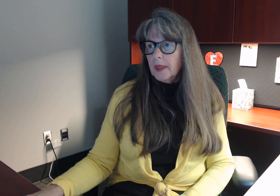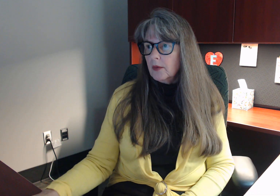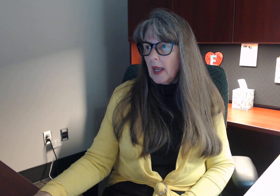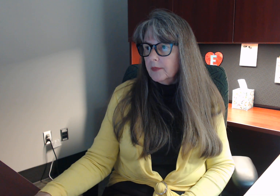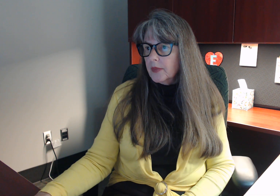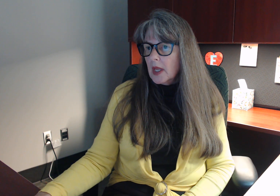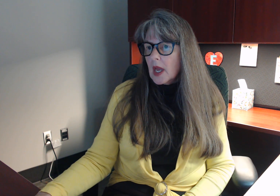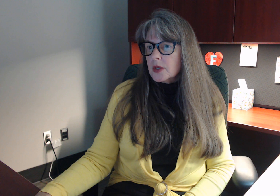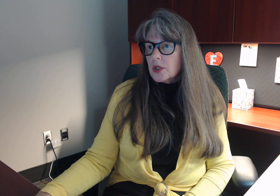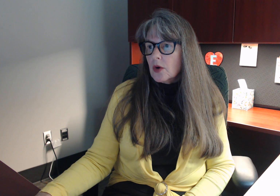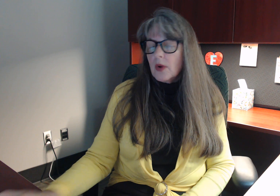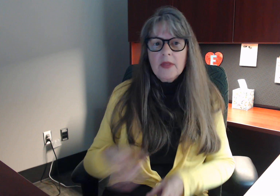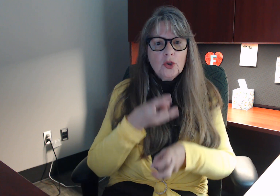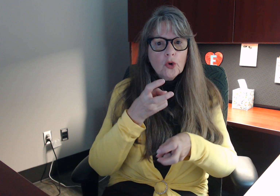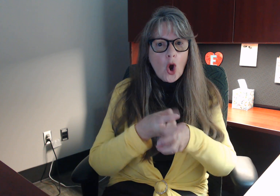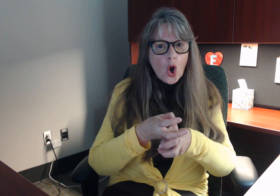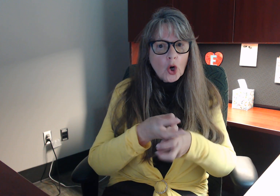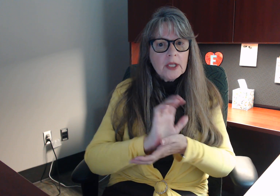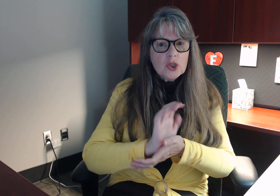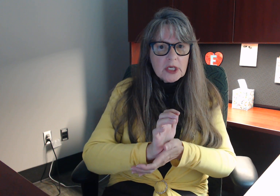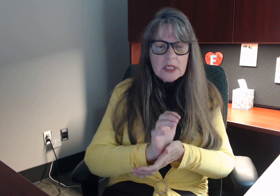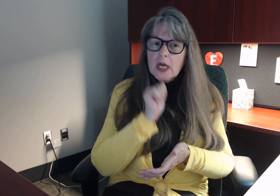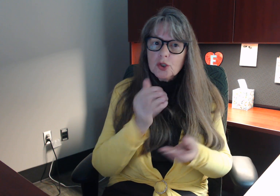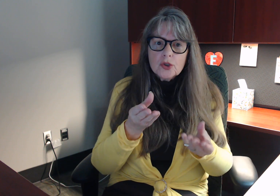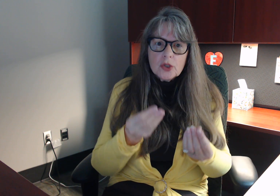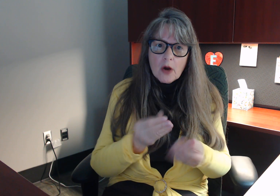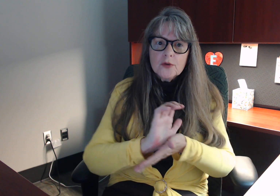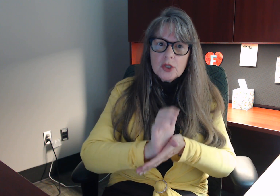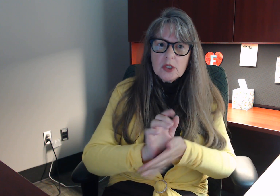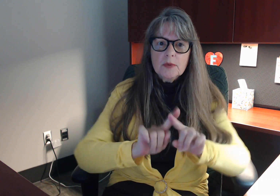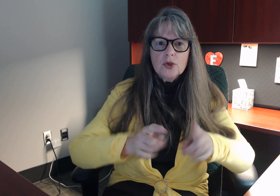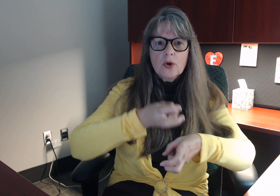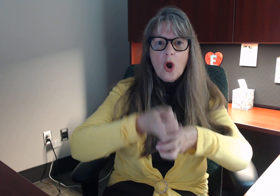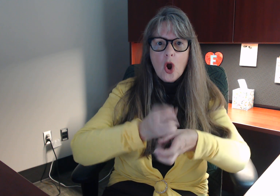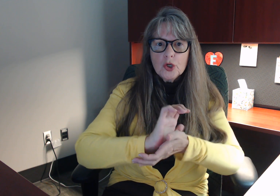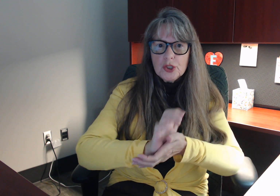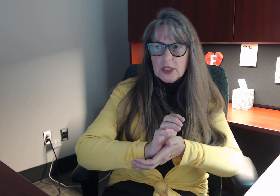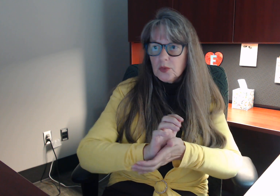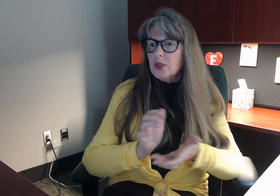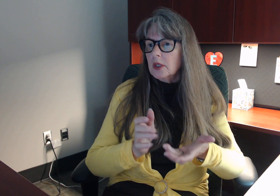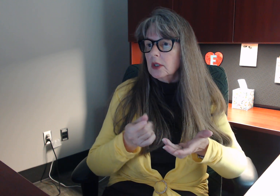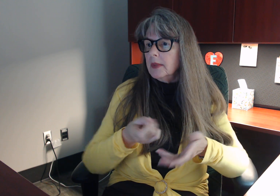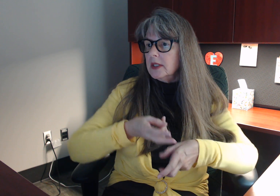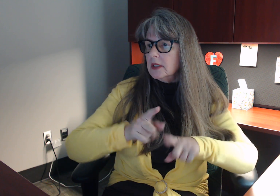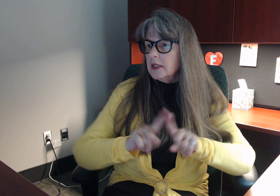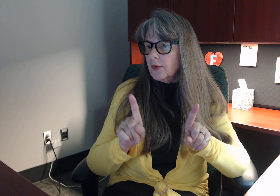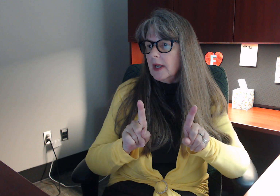Okay. So, and then your hard cheese, not your soft cheese, but your hard cheese, which is a little bit different, but